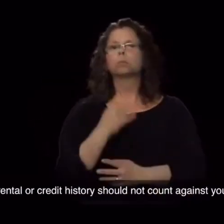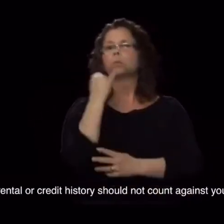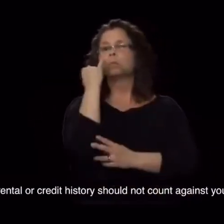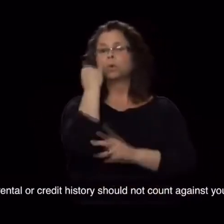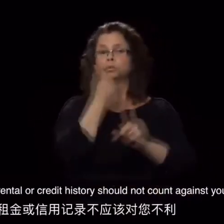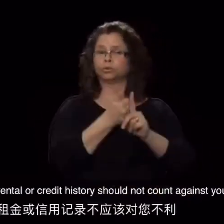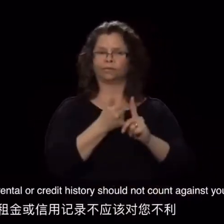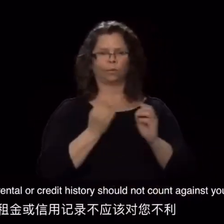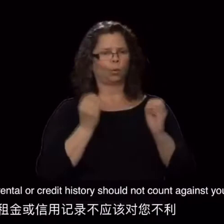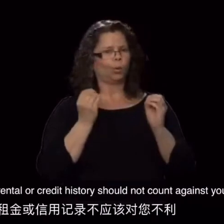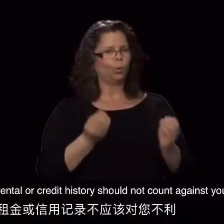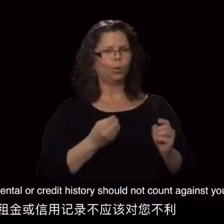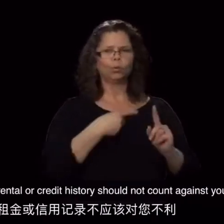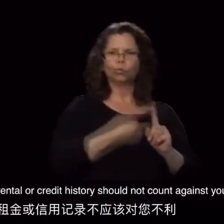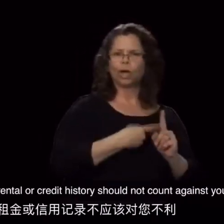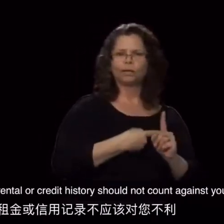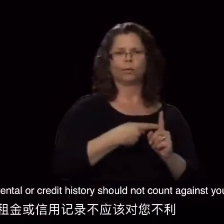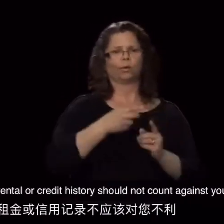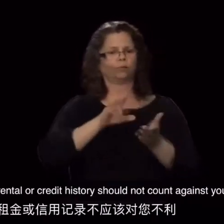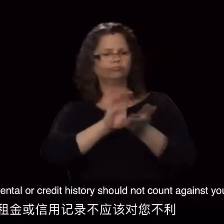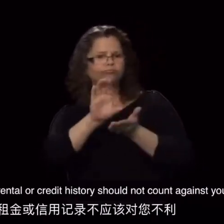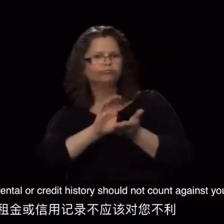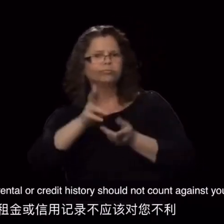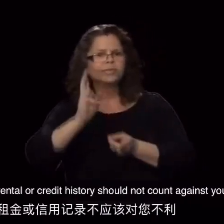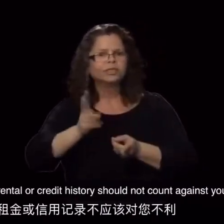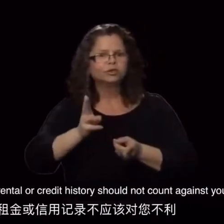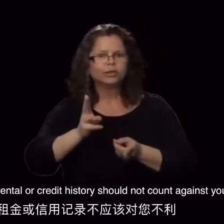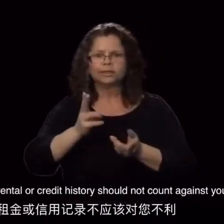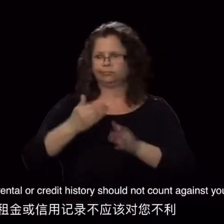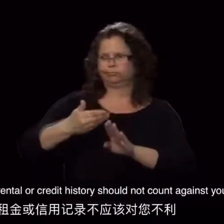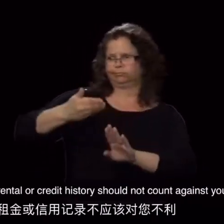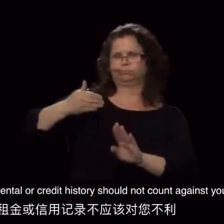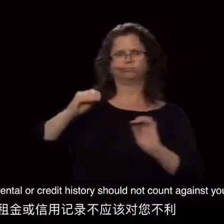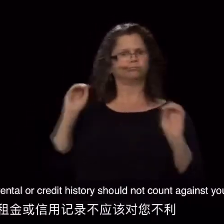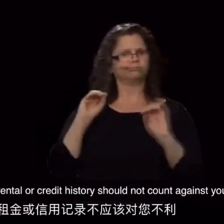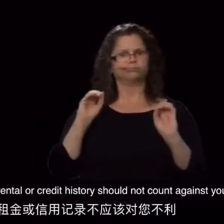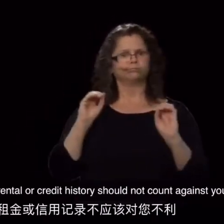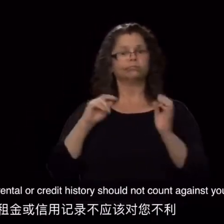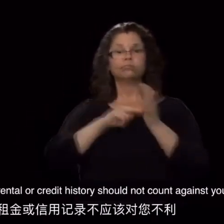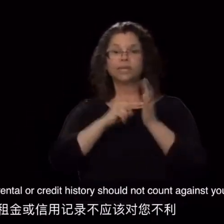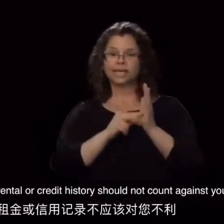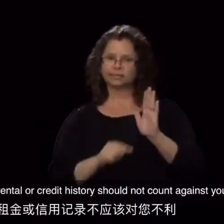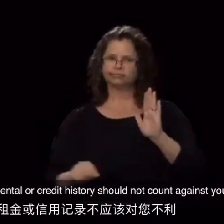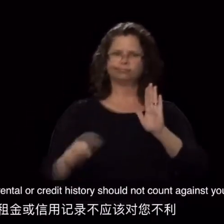A lack of rental or credit history should not count against you.